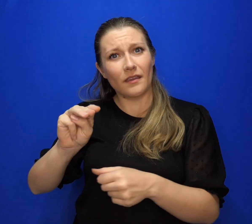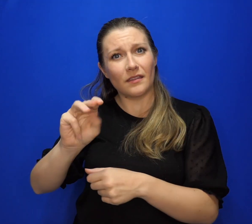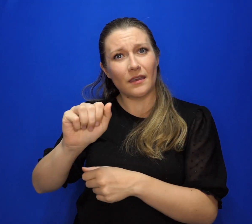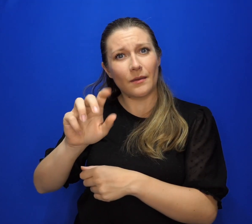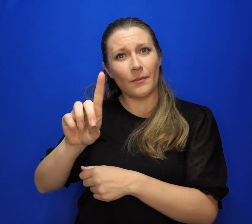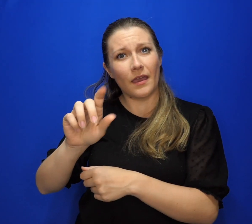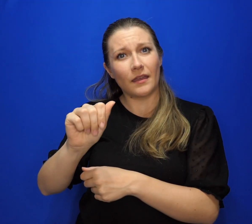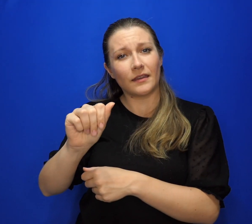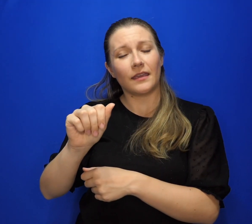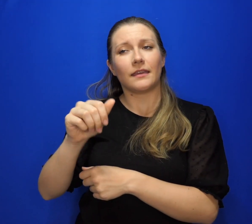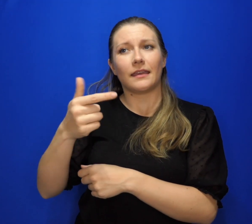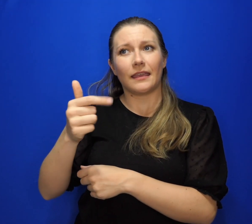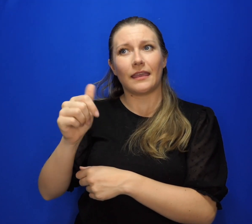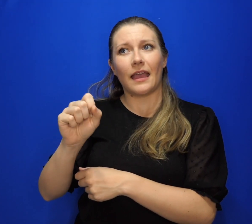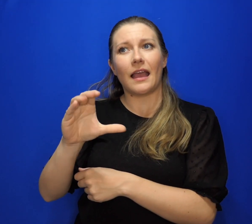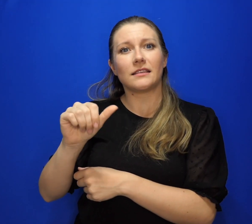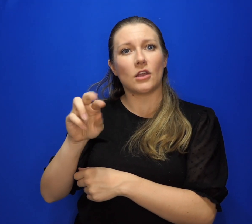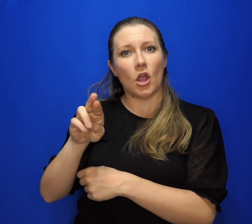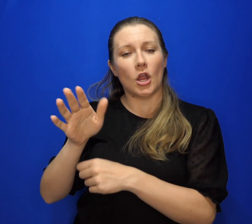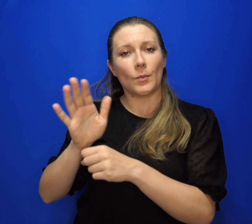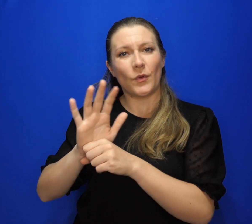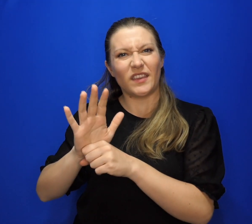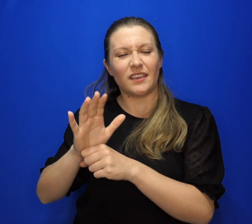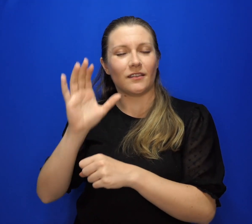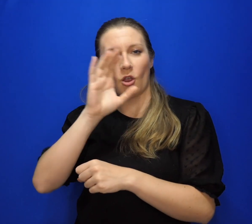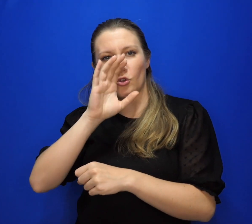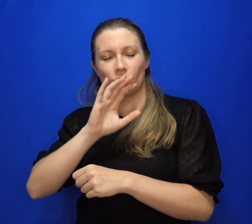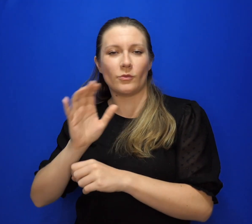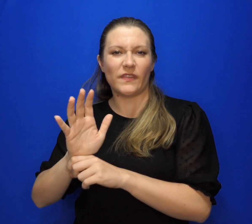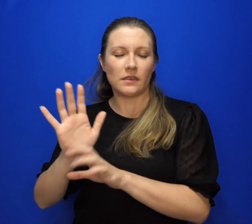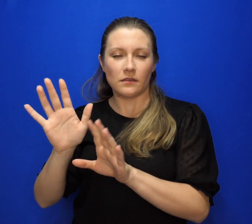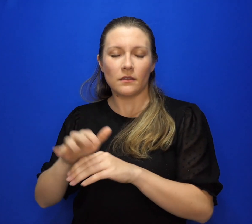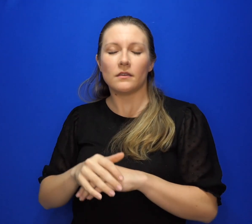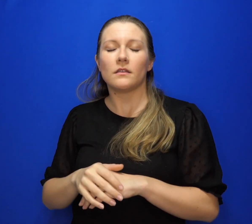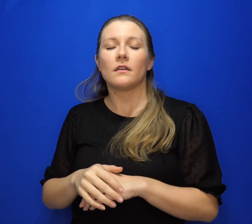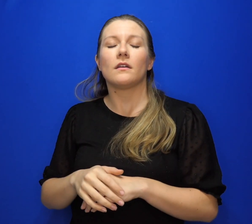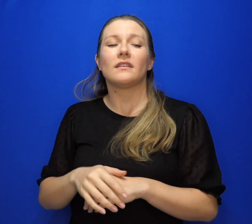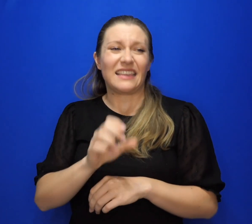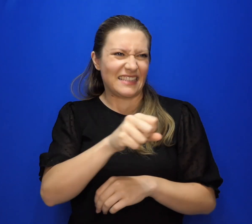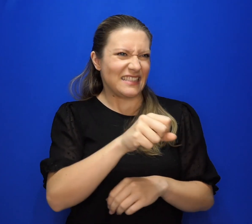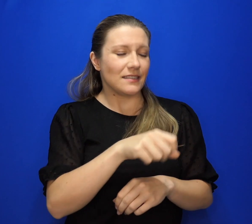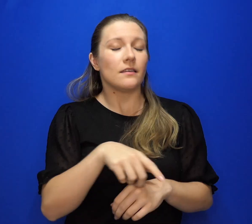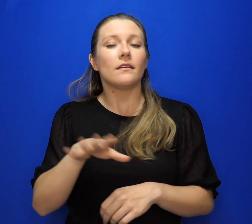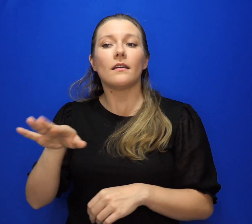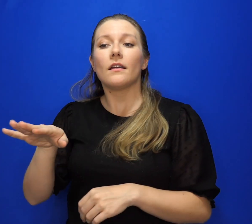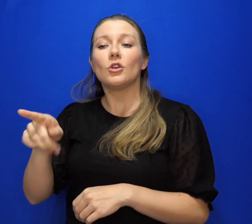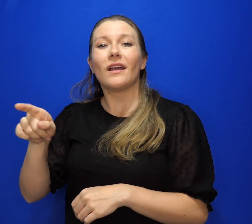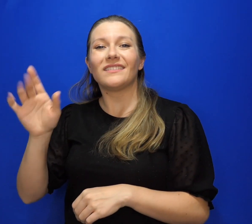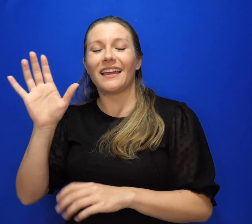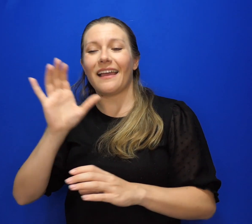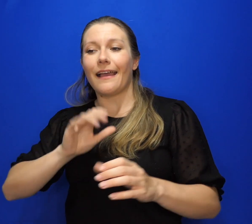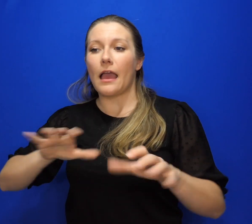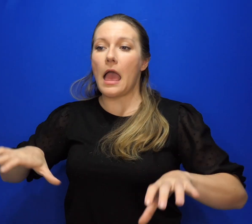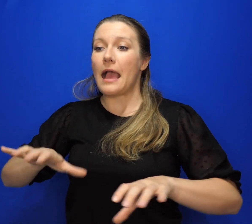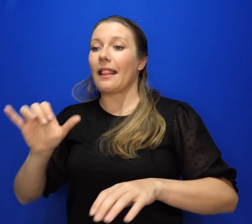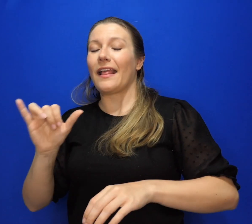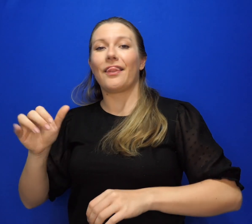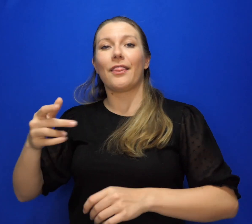movie. So there are times when I tell people, you just have to act like those penguins. You just smile and wave. Smile and